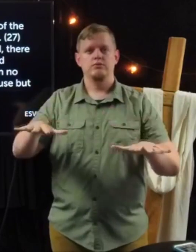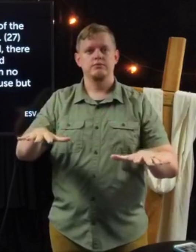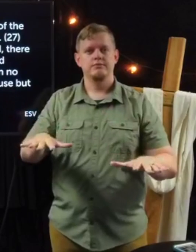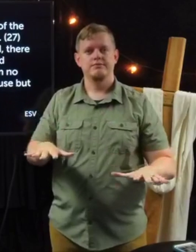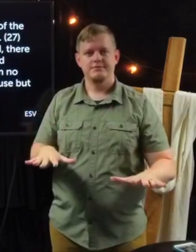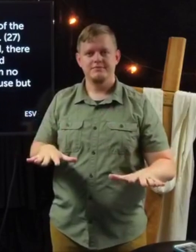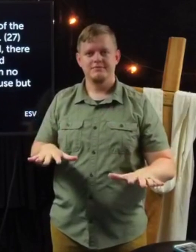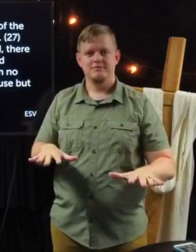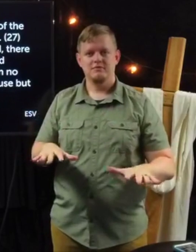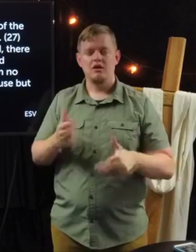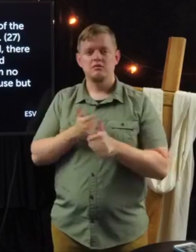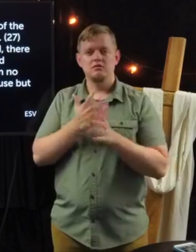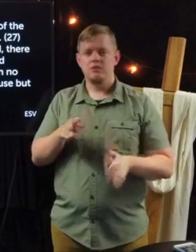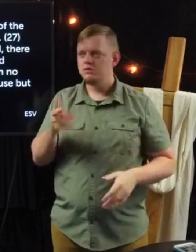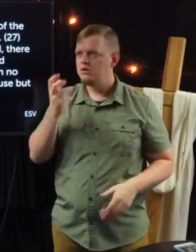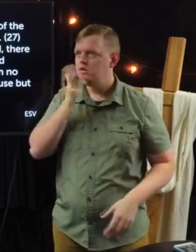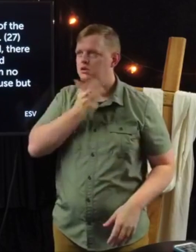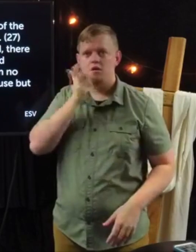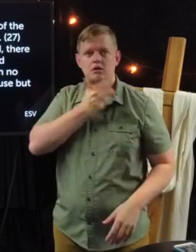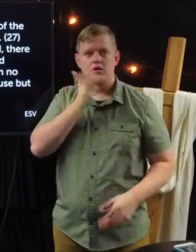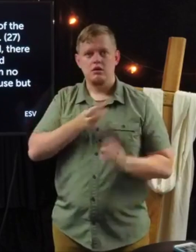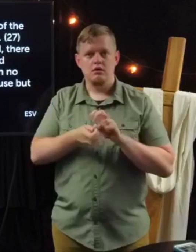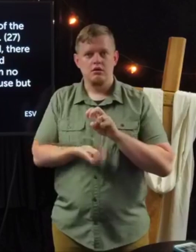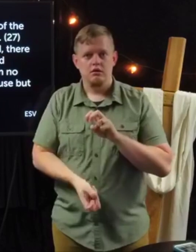calmed down as Jesus spoke those words. The disciples were in awe.